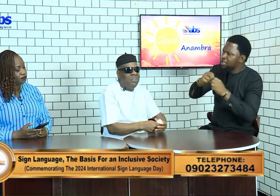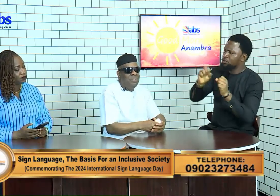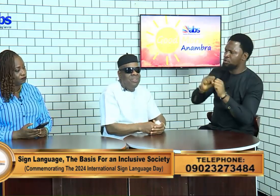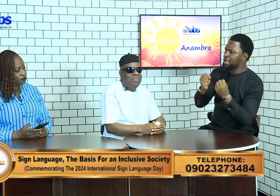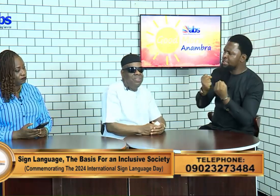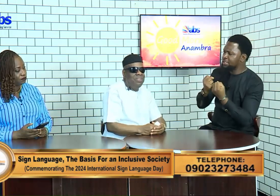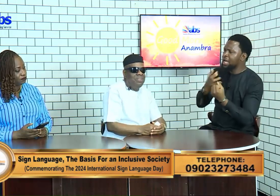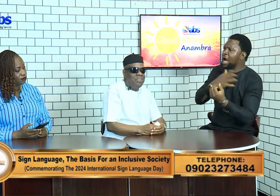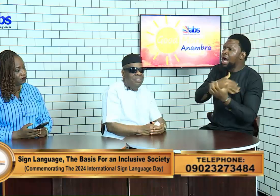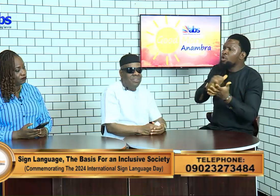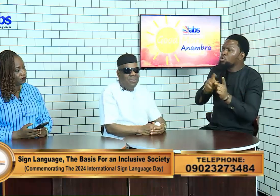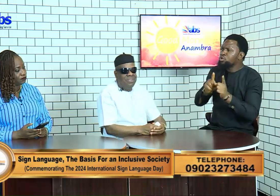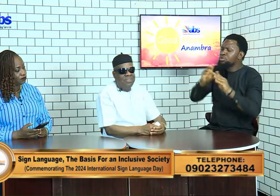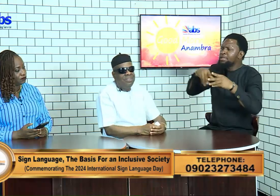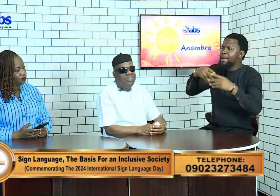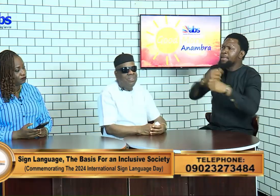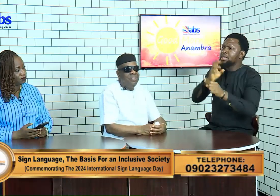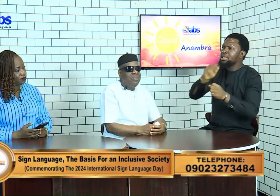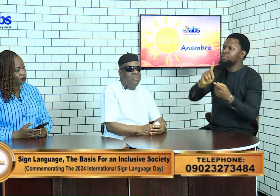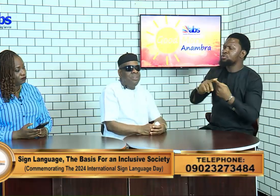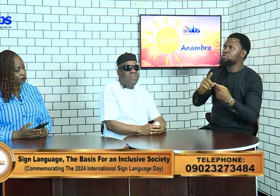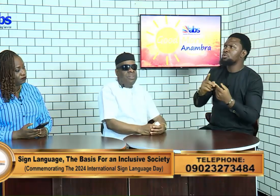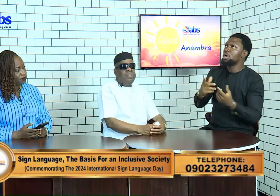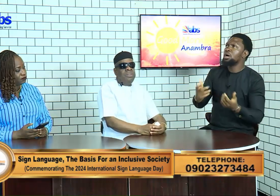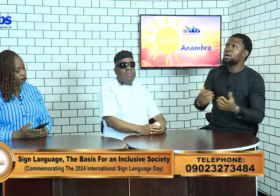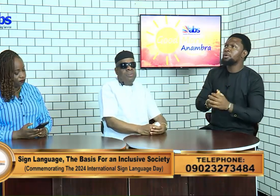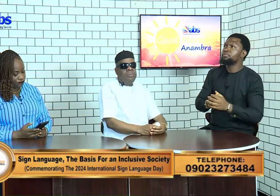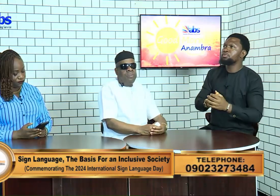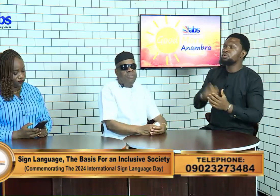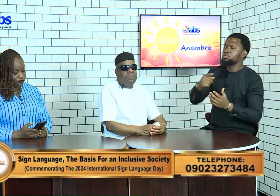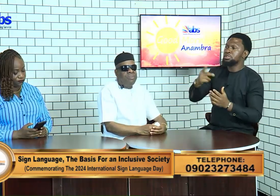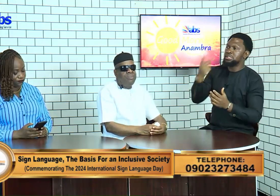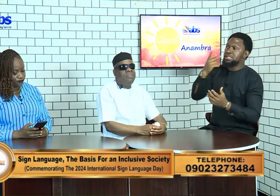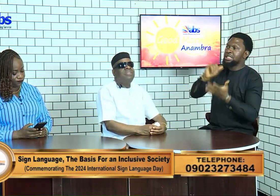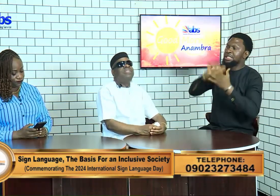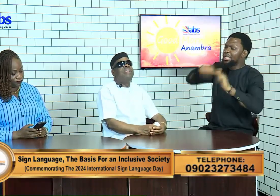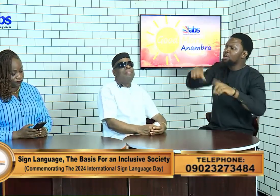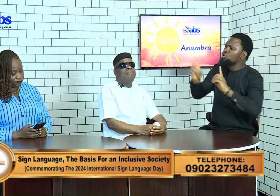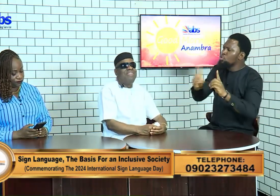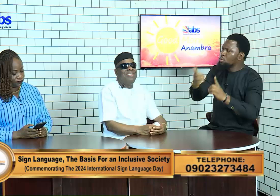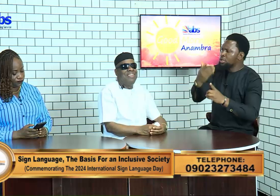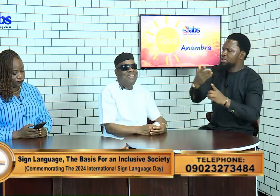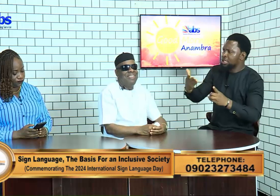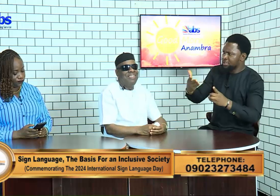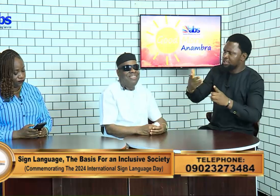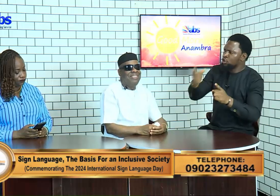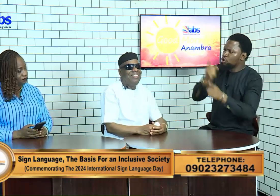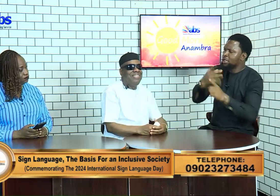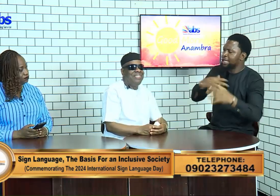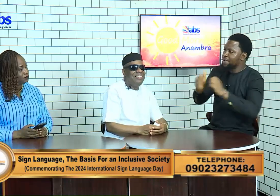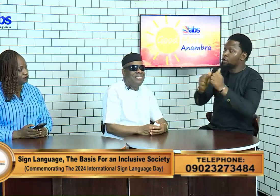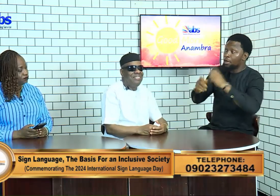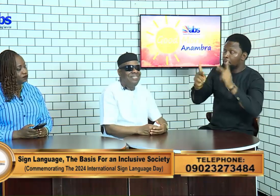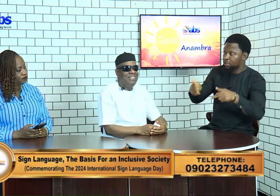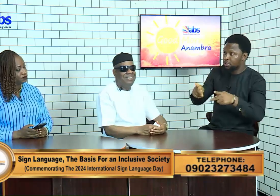involved in the society, and also making them to see that they can do things just